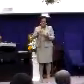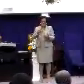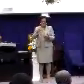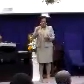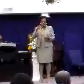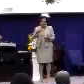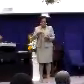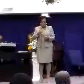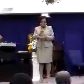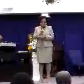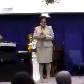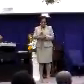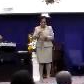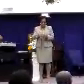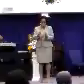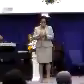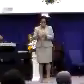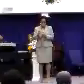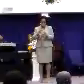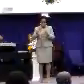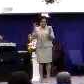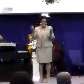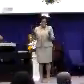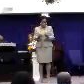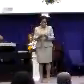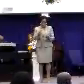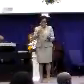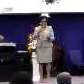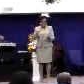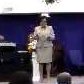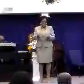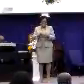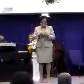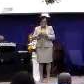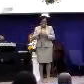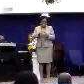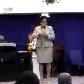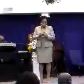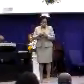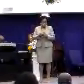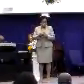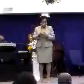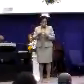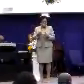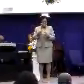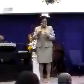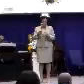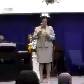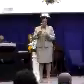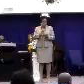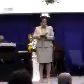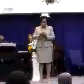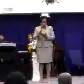Bishop, I told them this is Bible class. I told them, I said, this is the way that you can start on being